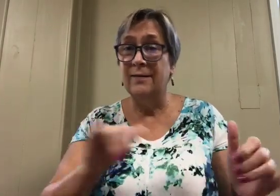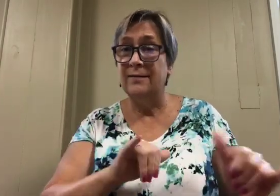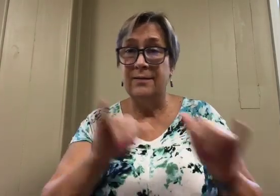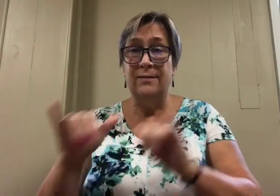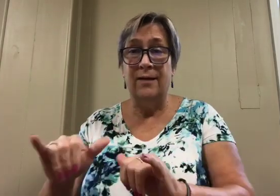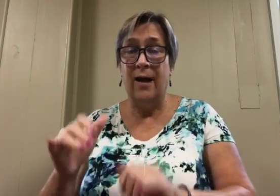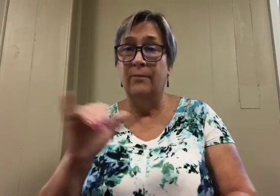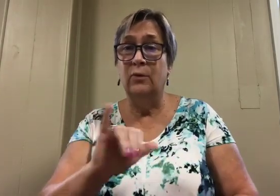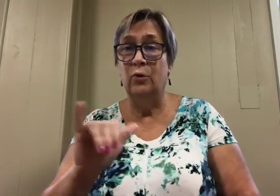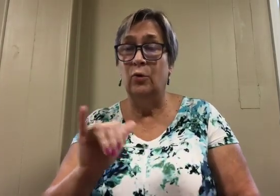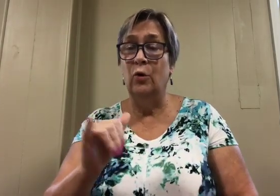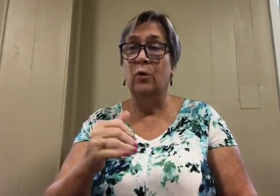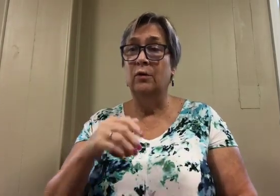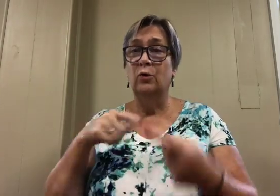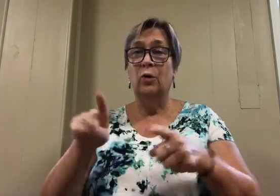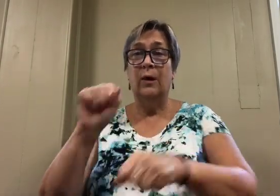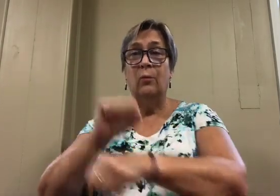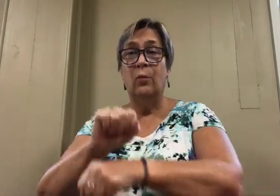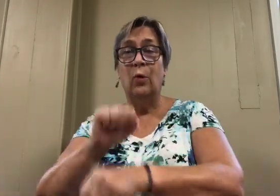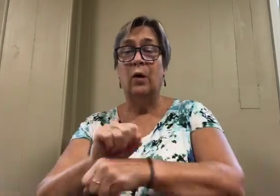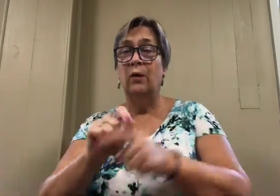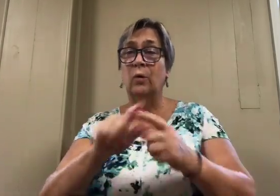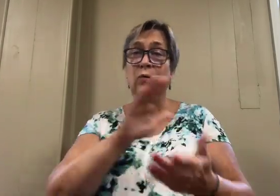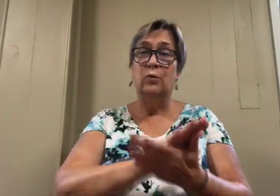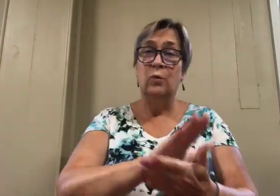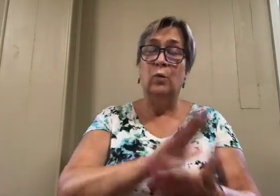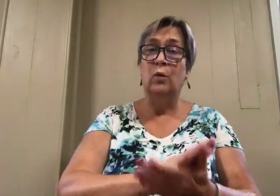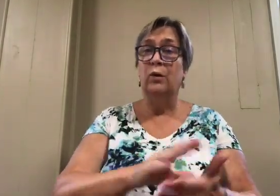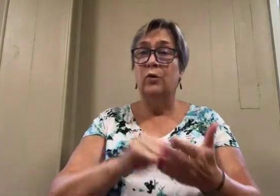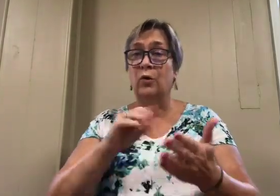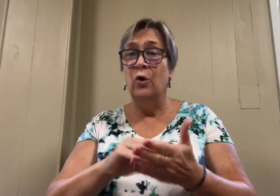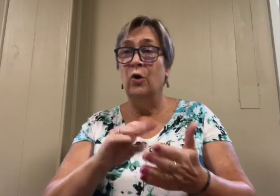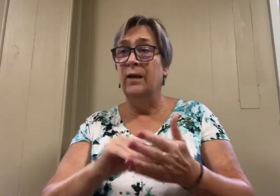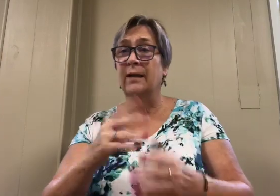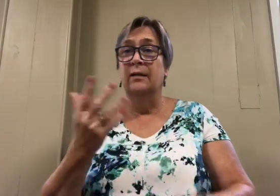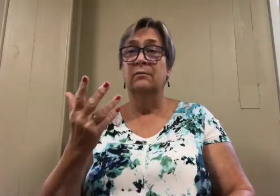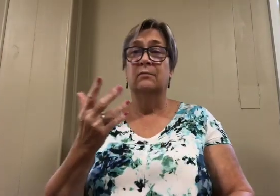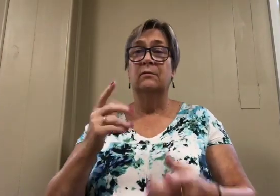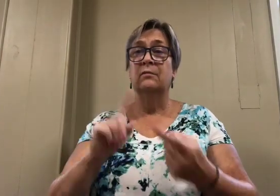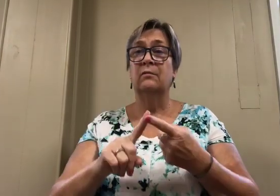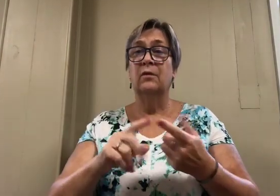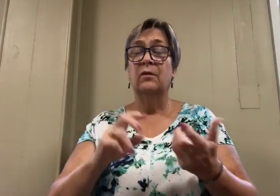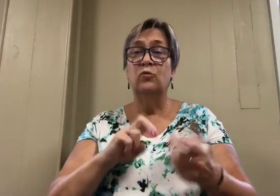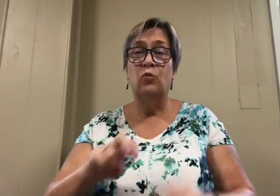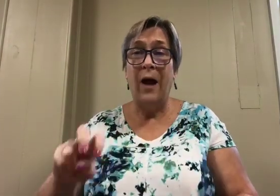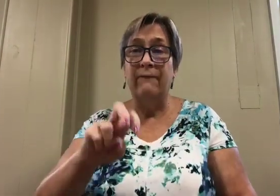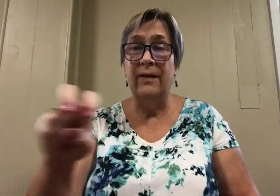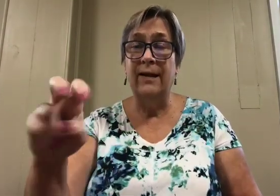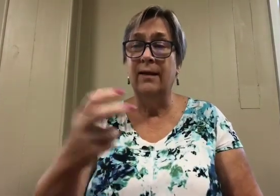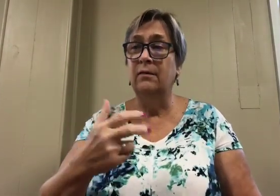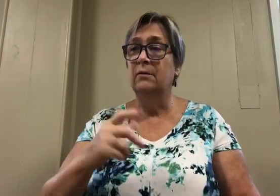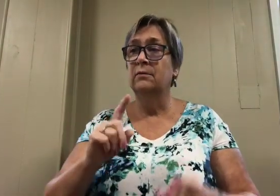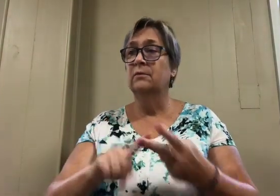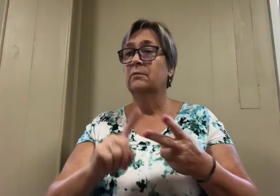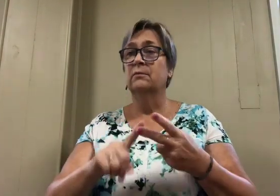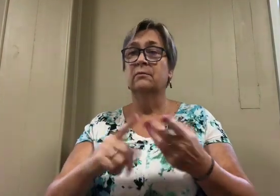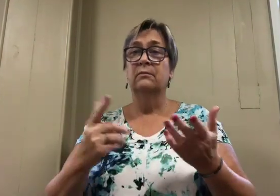It's in the same way of thinking about the abilities of a person who is blind and what they're able to do in educational or employment situations,